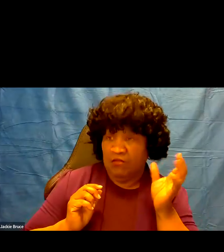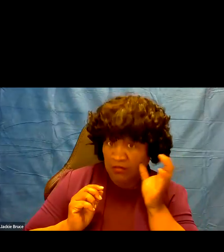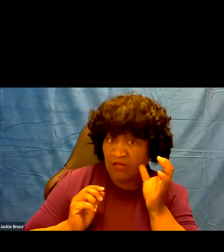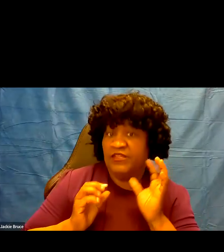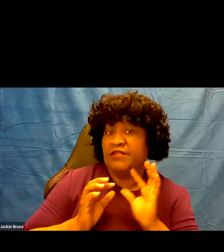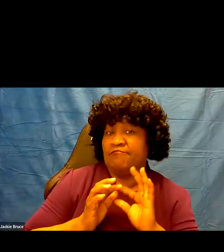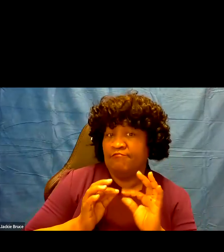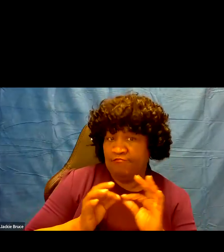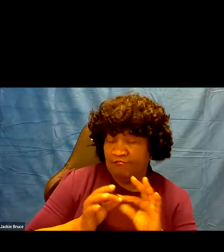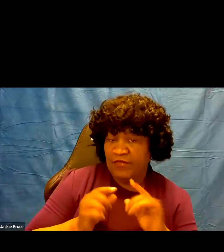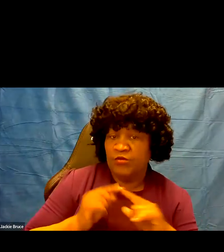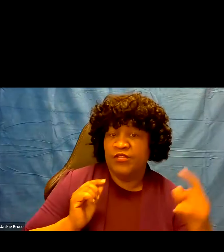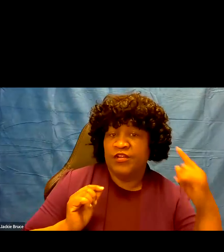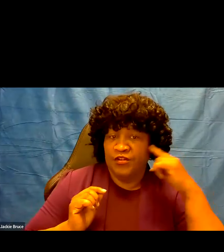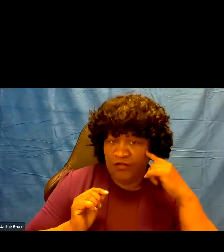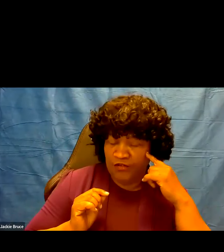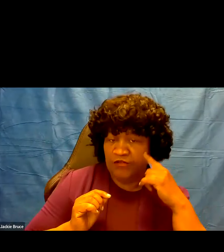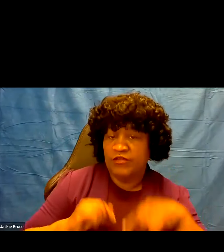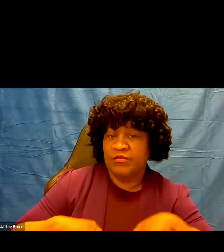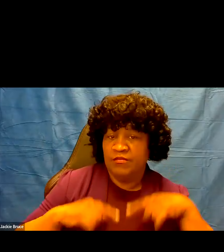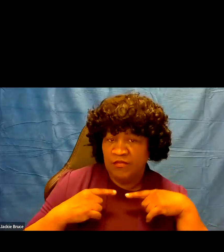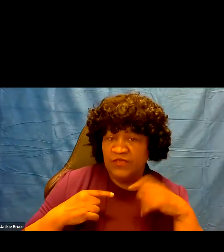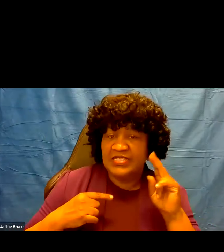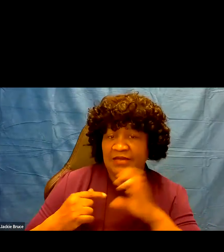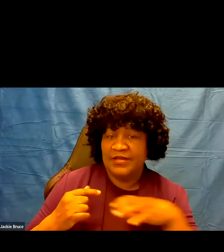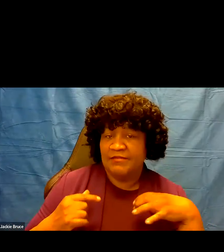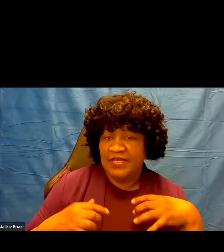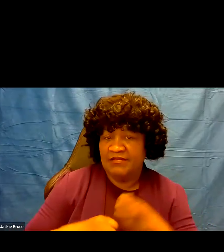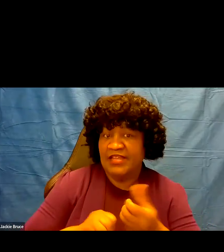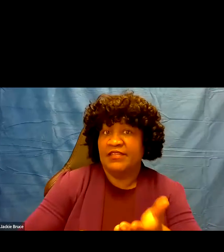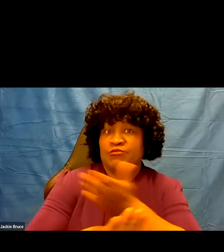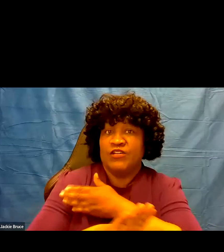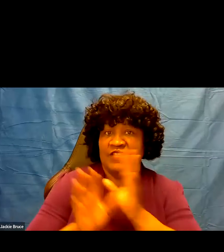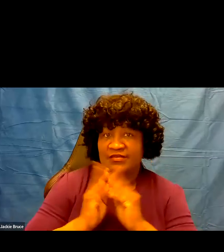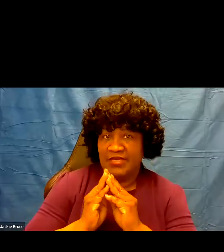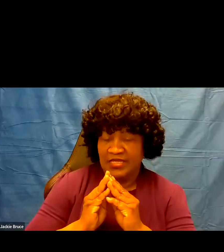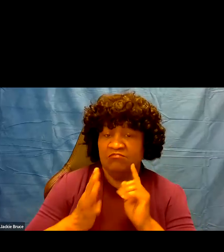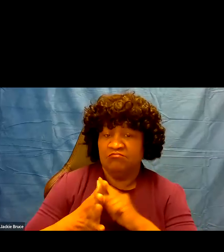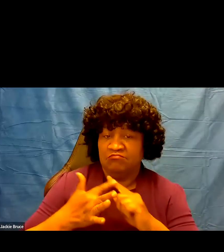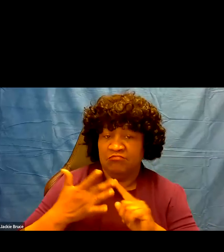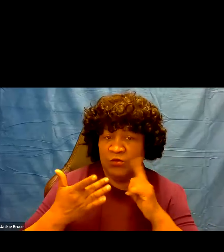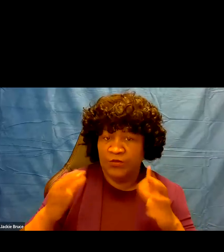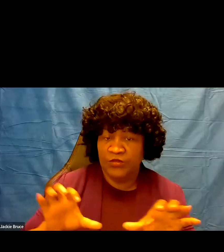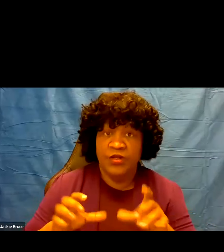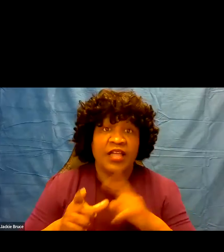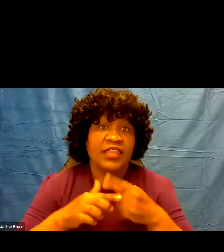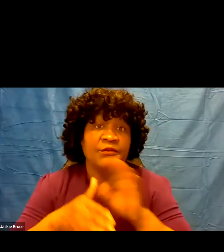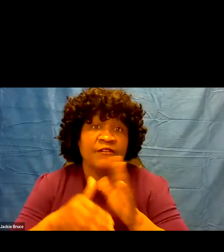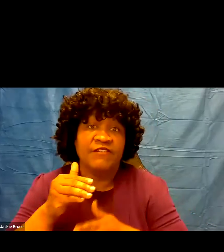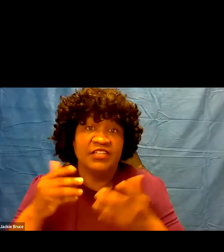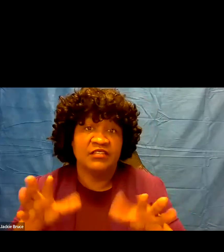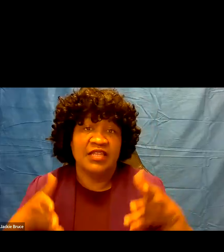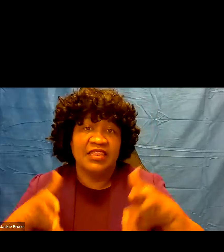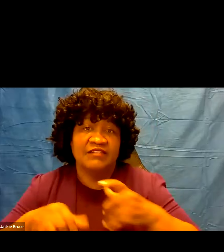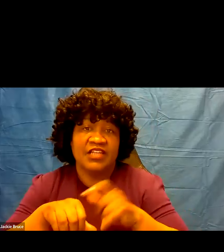Lived Experience Subcommittee took up this subject at a previous meeting. So that's what we're going to do. Then we'll finish up with a little bit of time